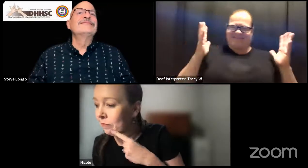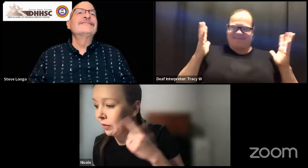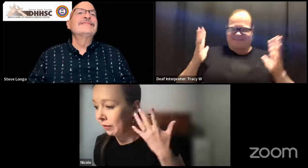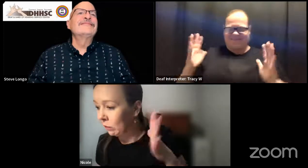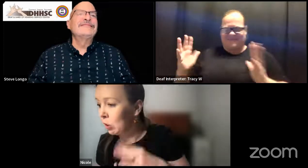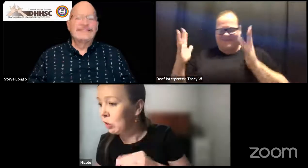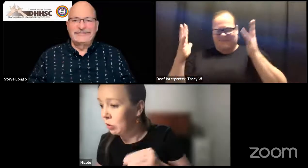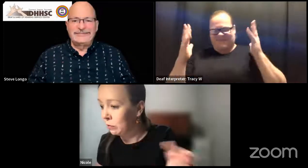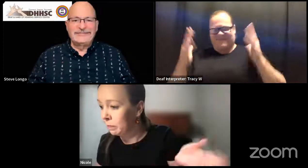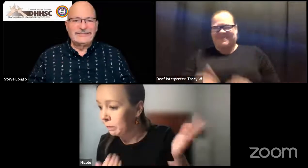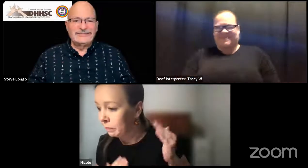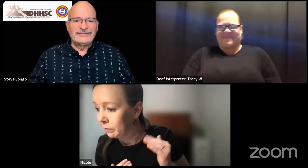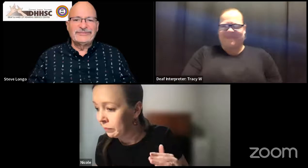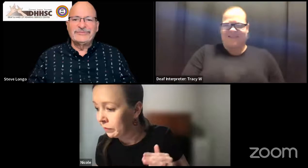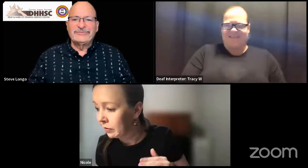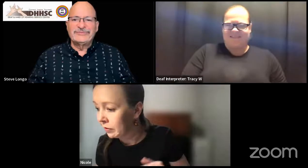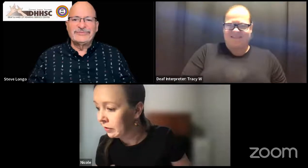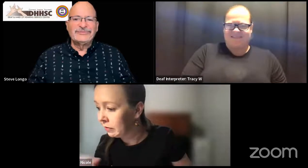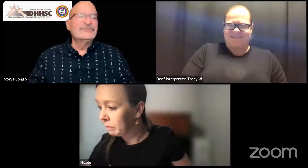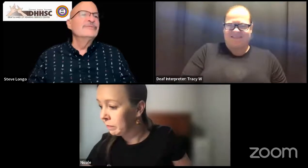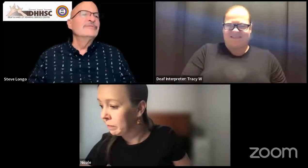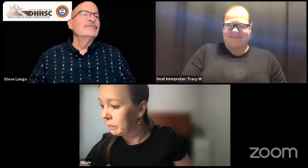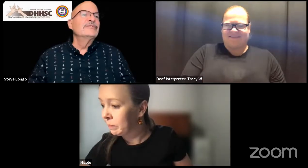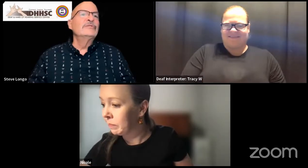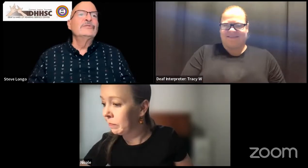And Yay!